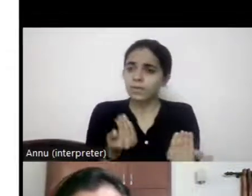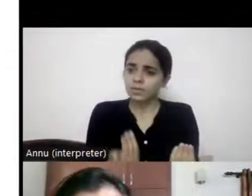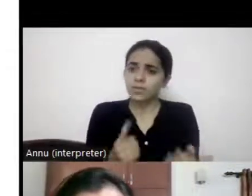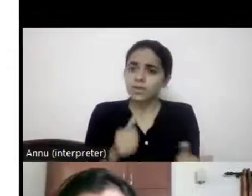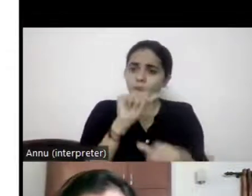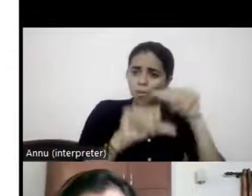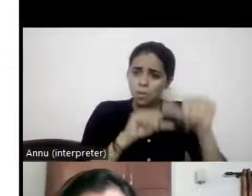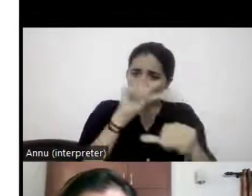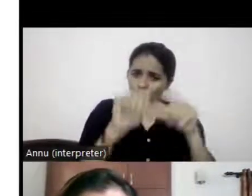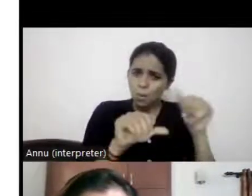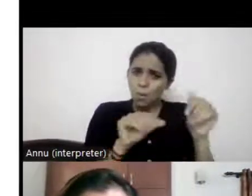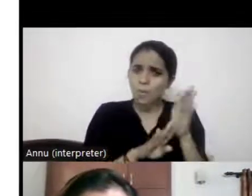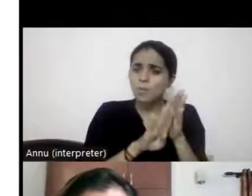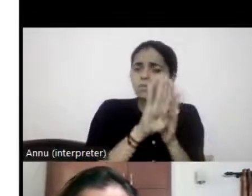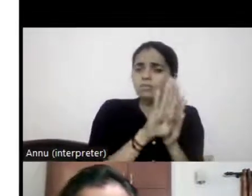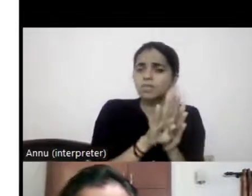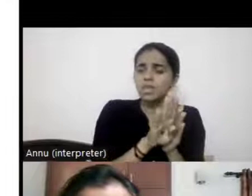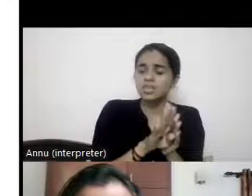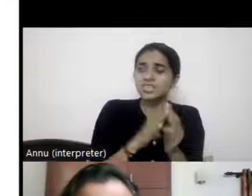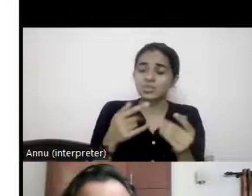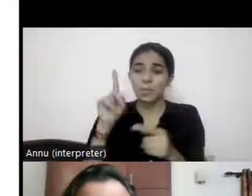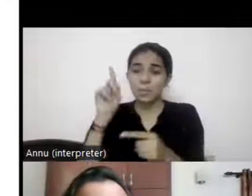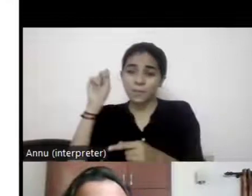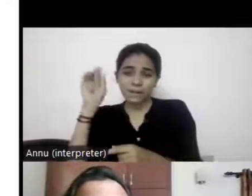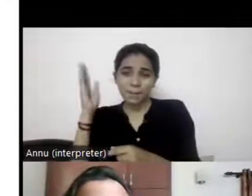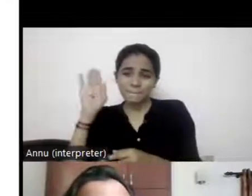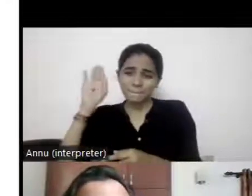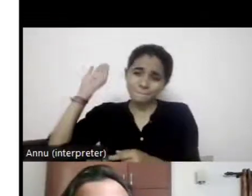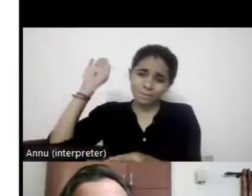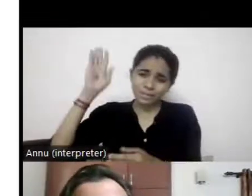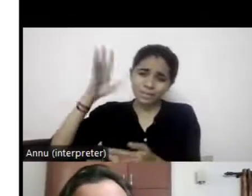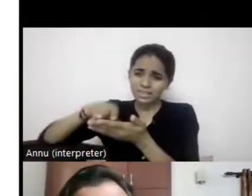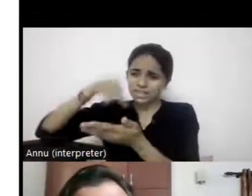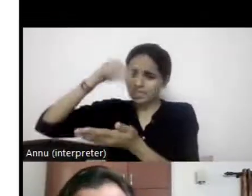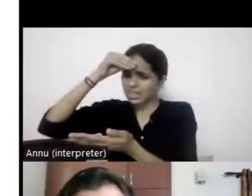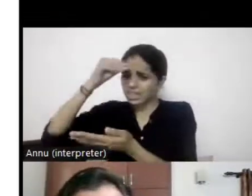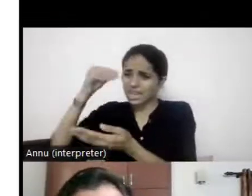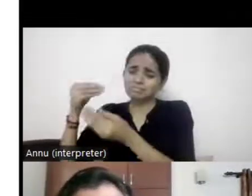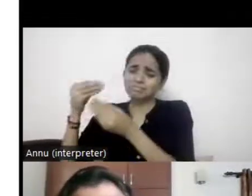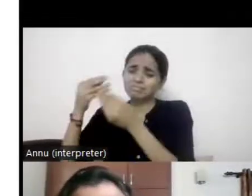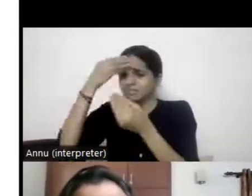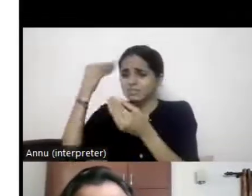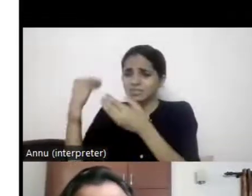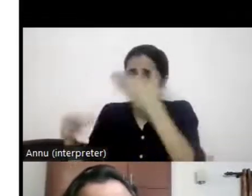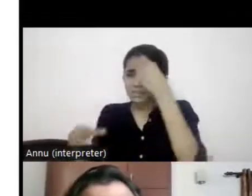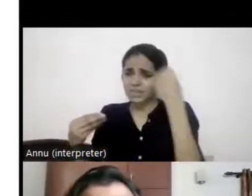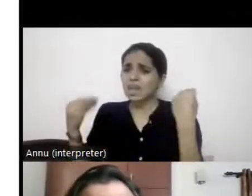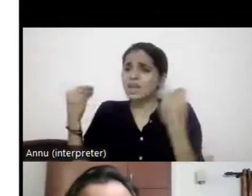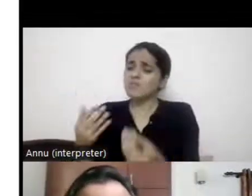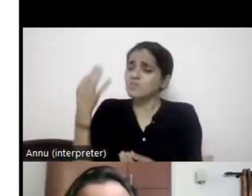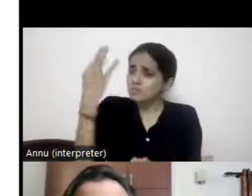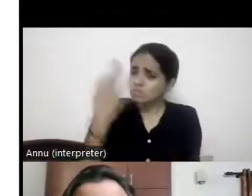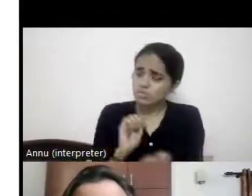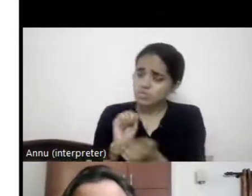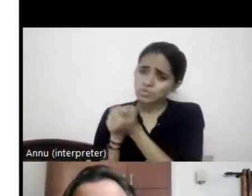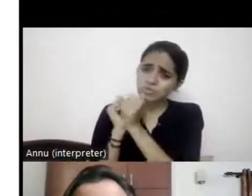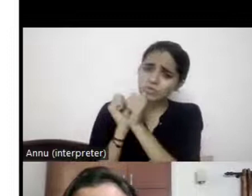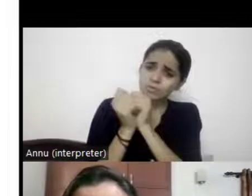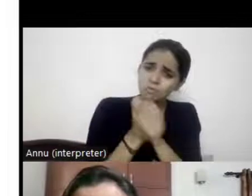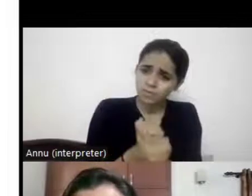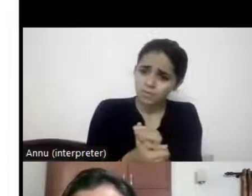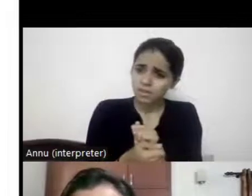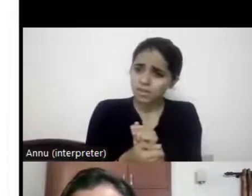of unlearning for me. So whatever we have learned in the name of ability, whatever we have learned in the name